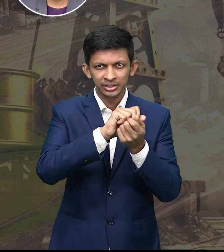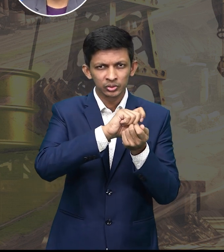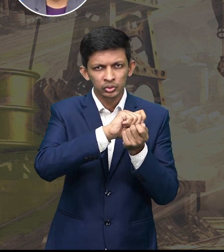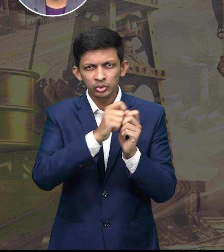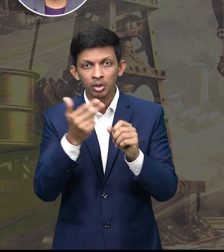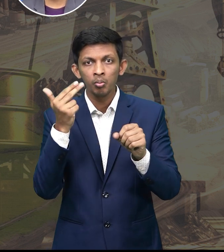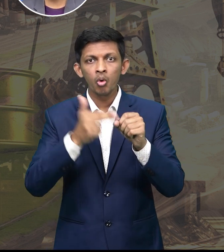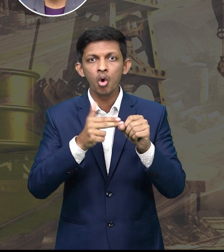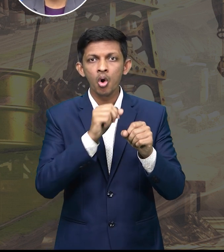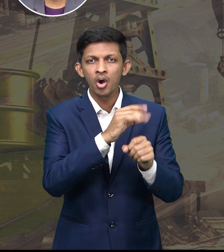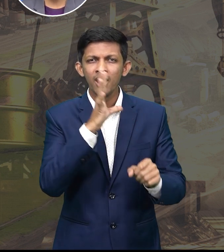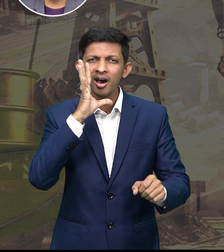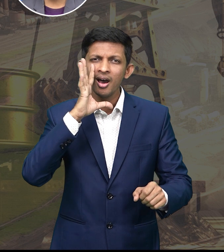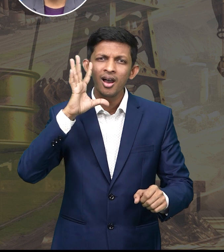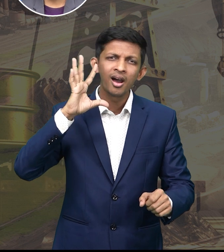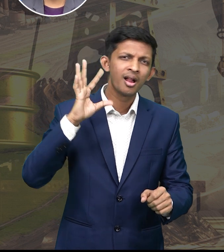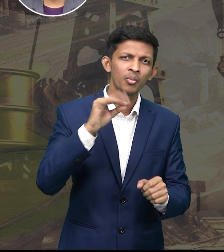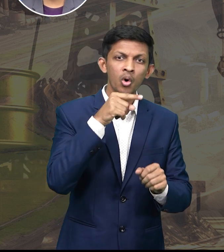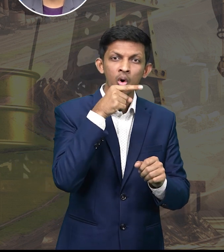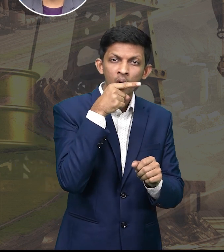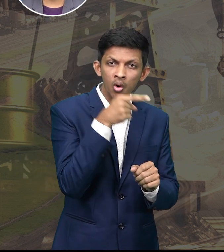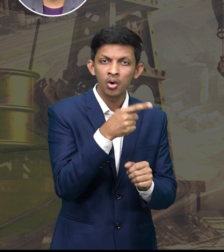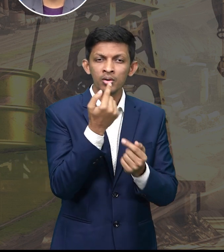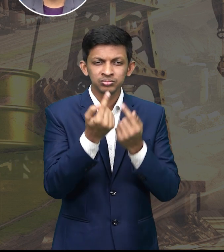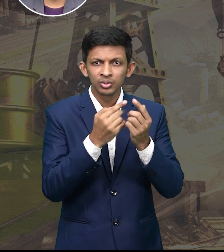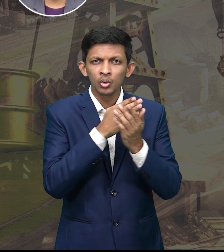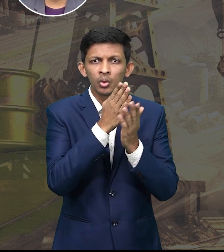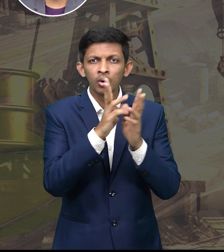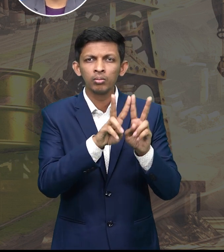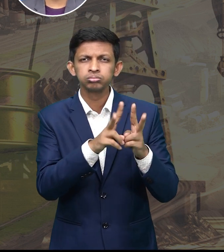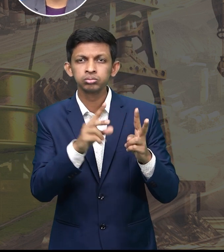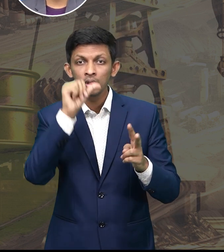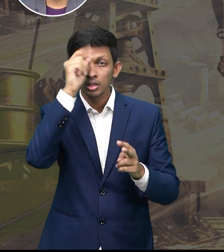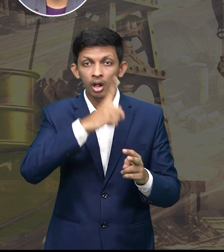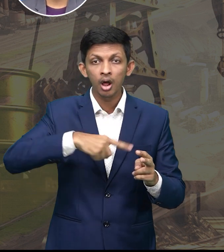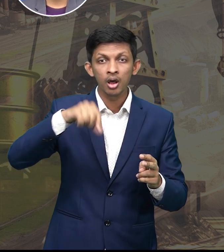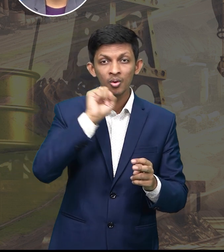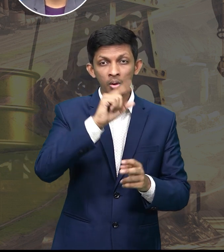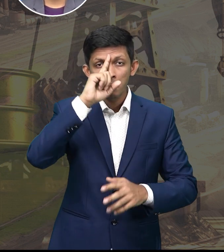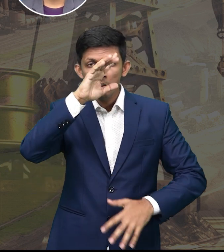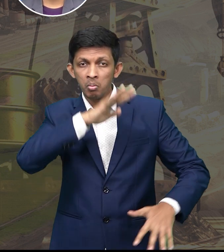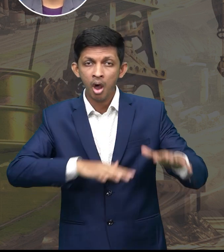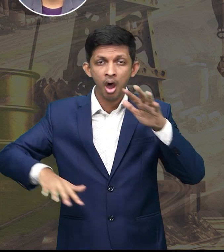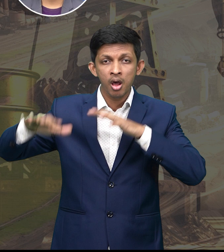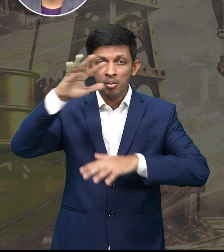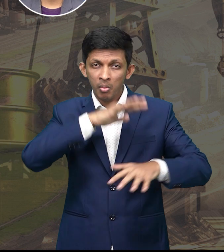crucial part of India's plan to attain energy sustainability.